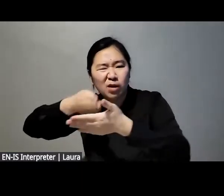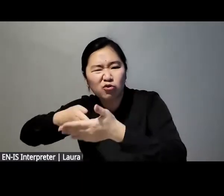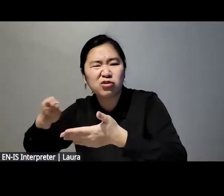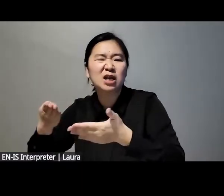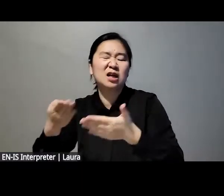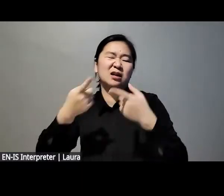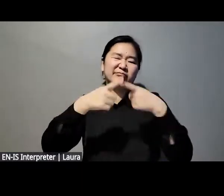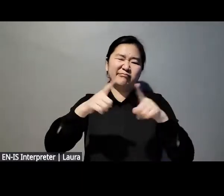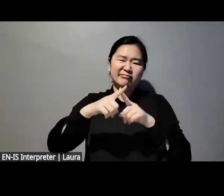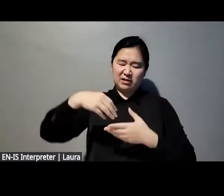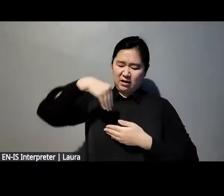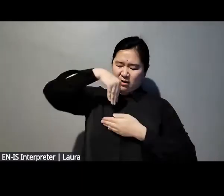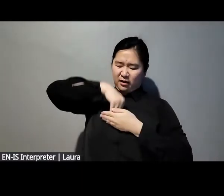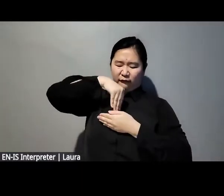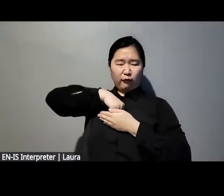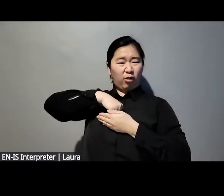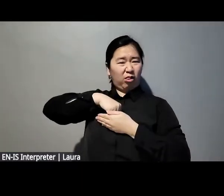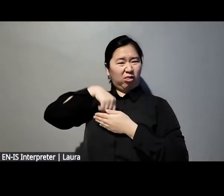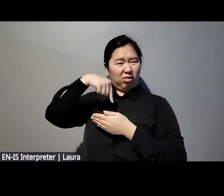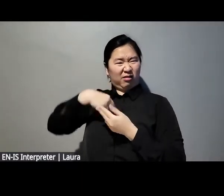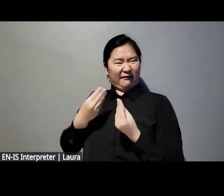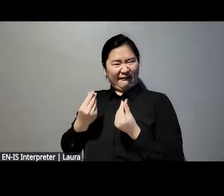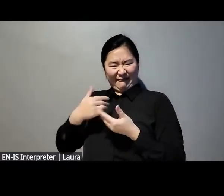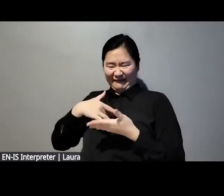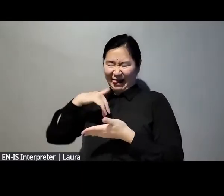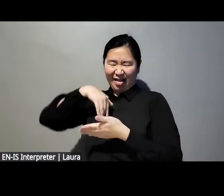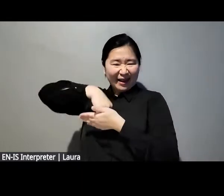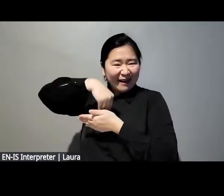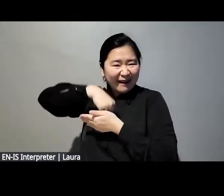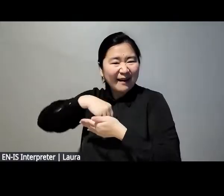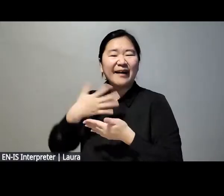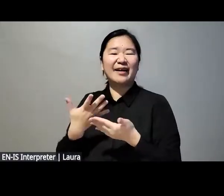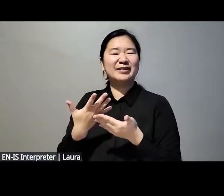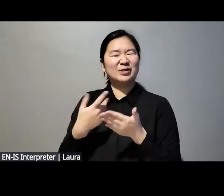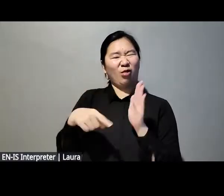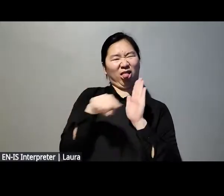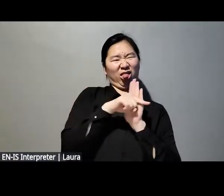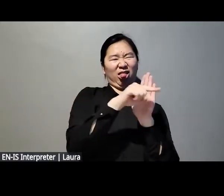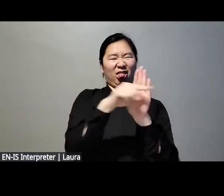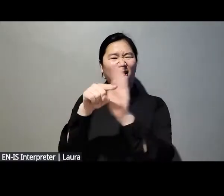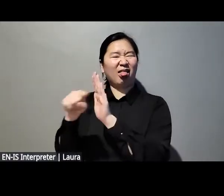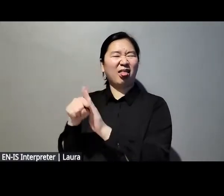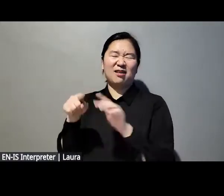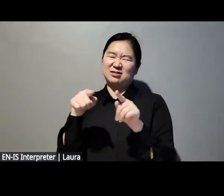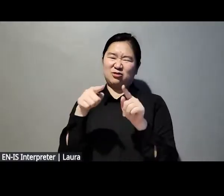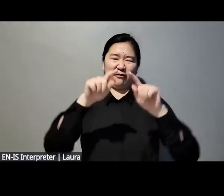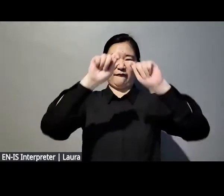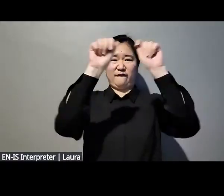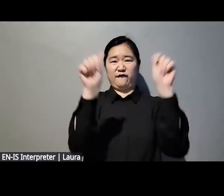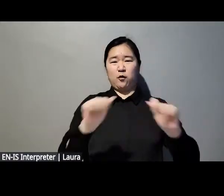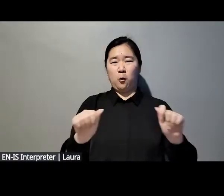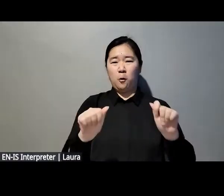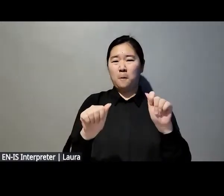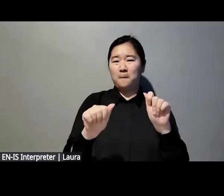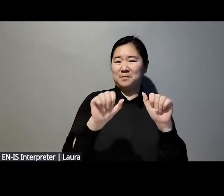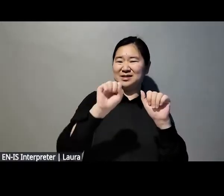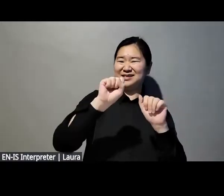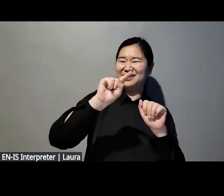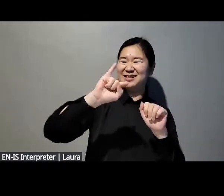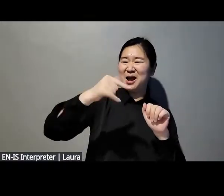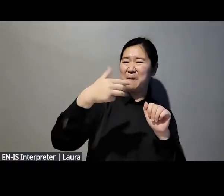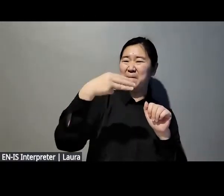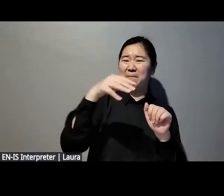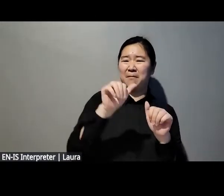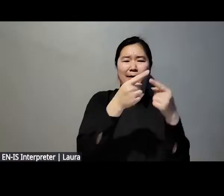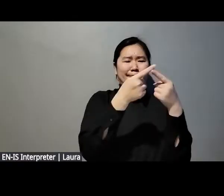disabled person feels. We have stigma by association. This is the negative attitude from people who are closely related